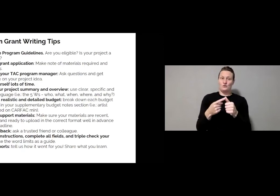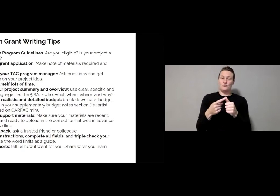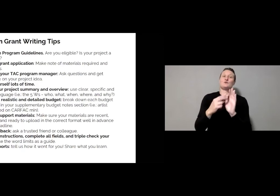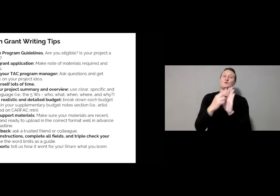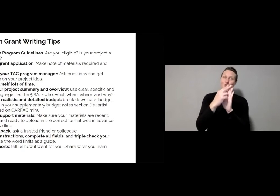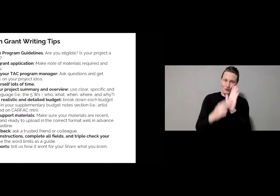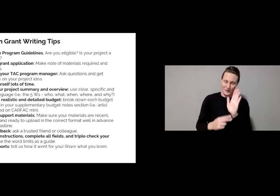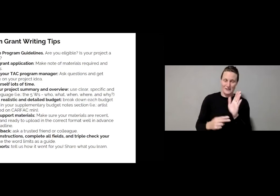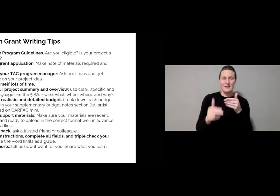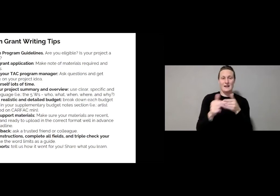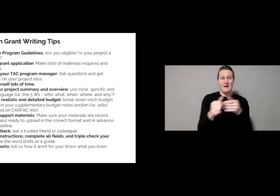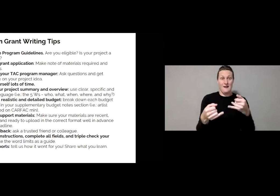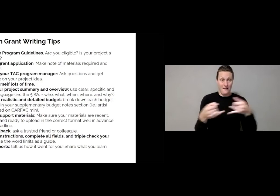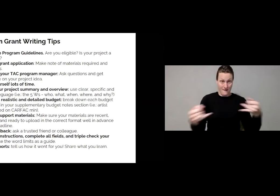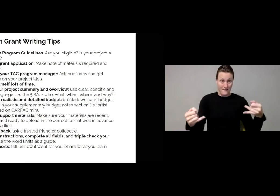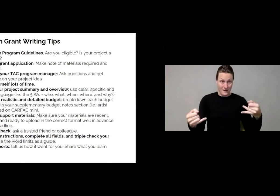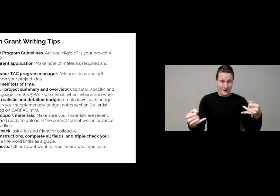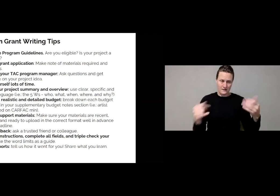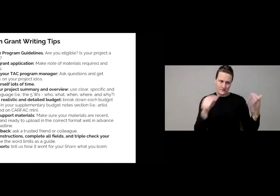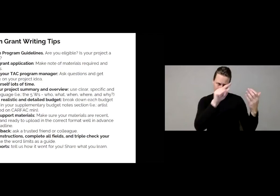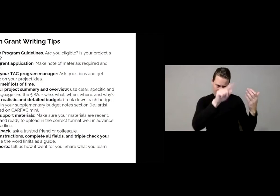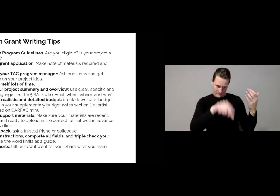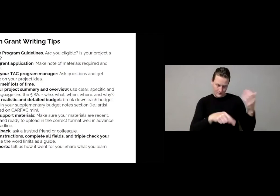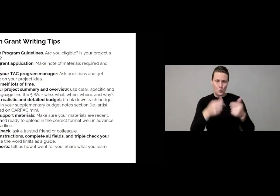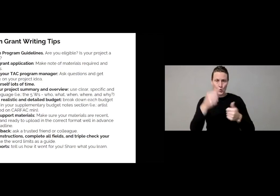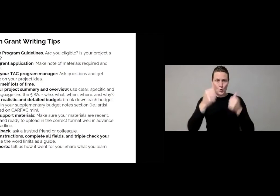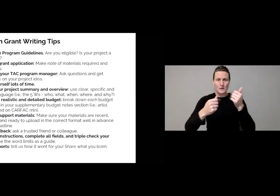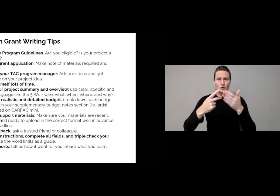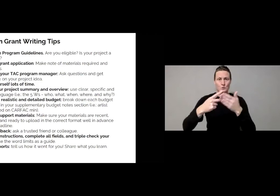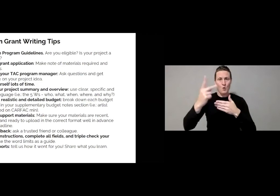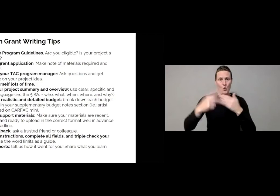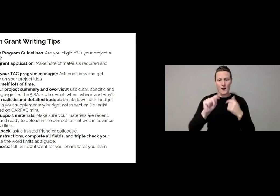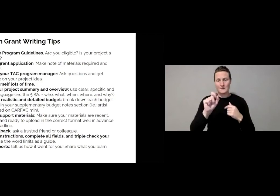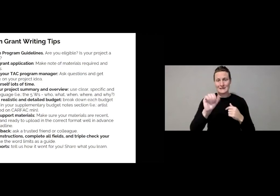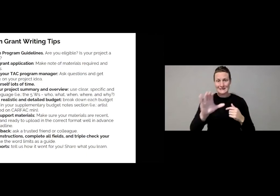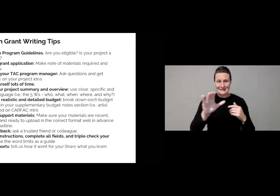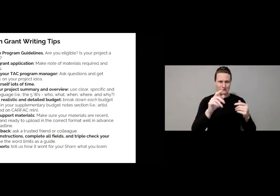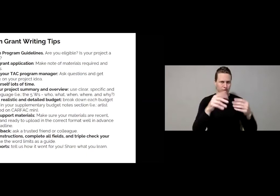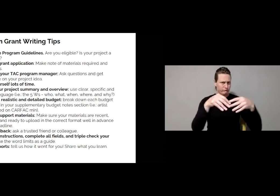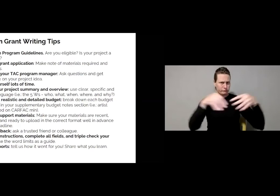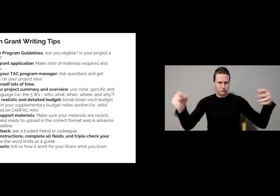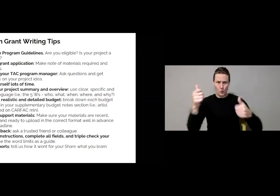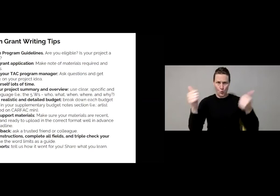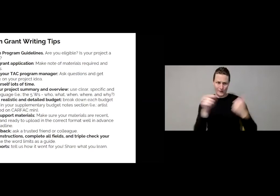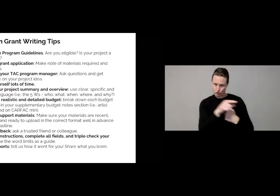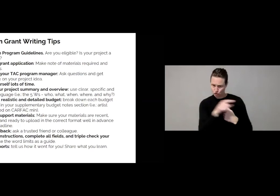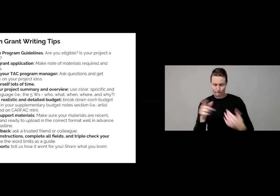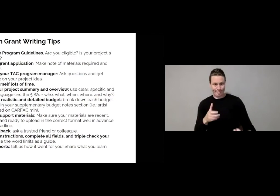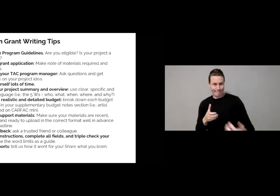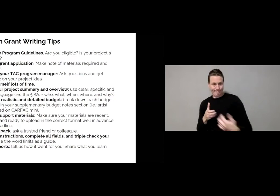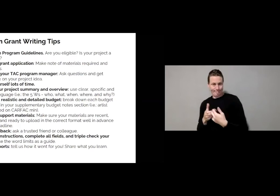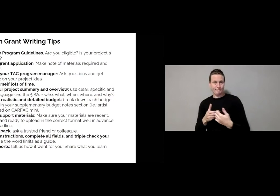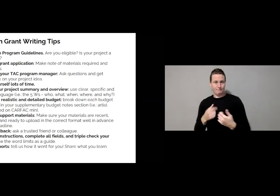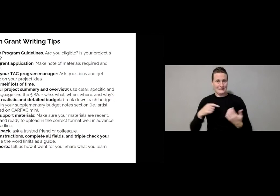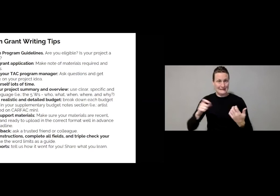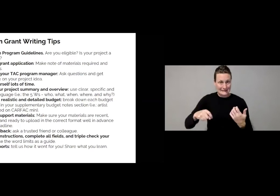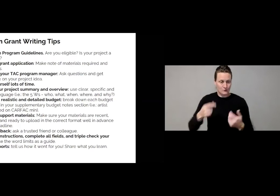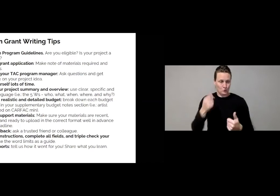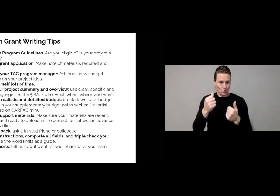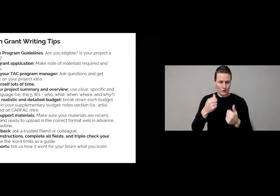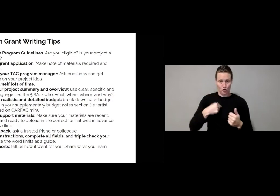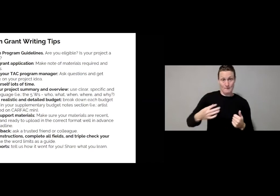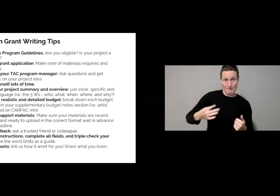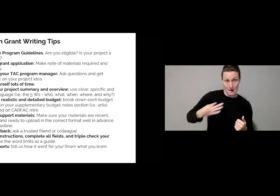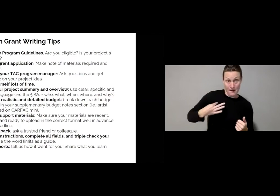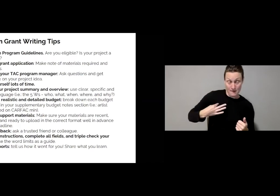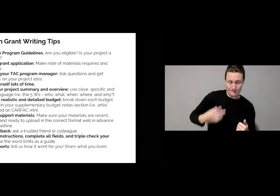you're eligible for the particular project that you're applying for, the program that you're applying for. And is your project